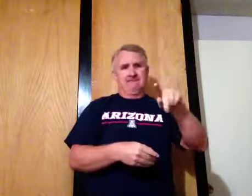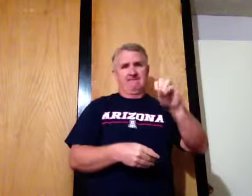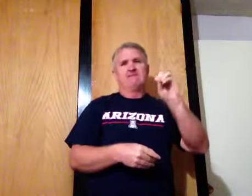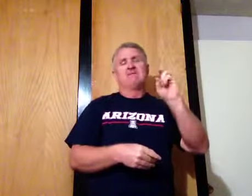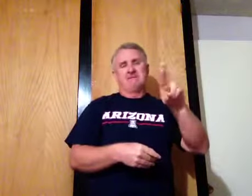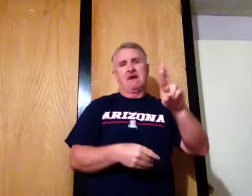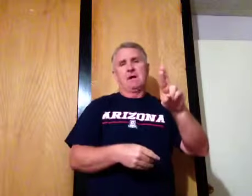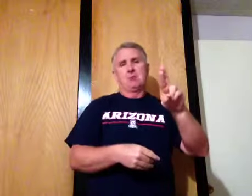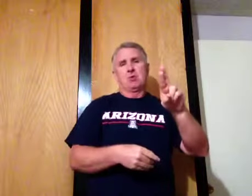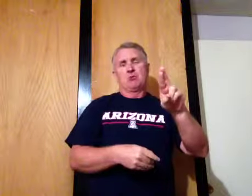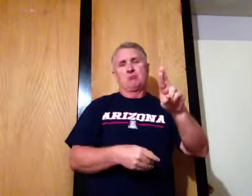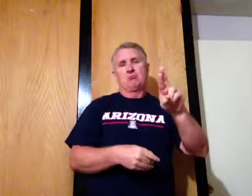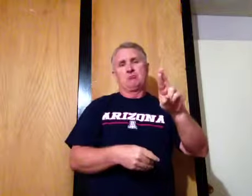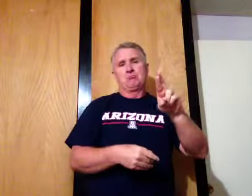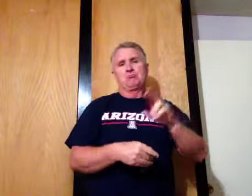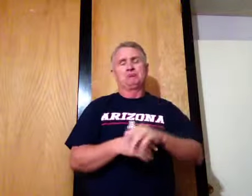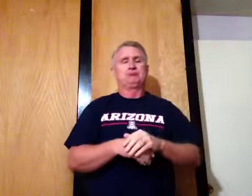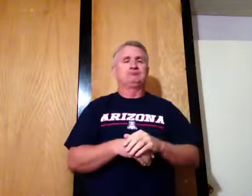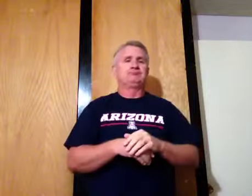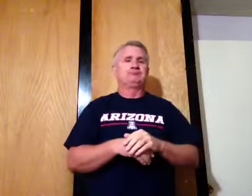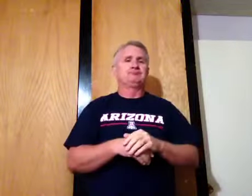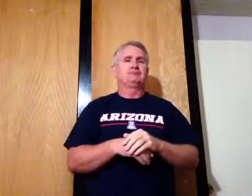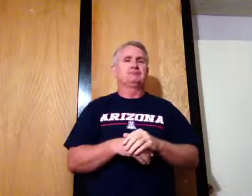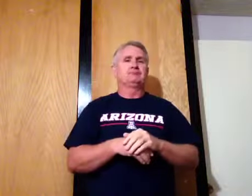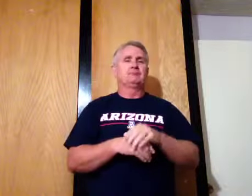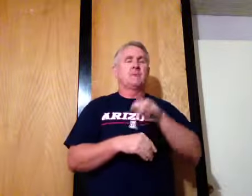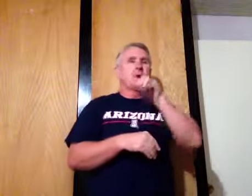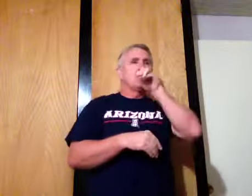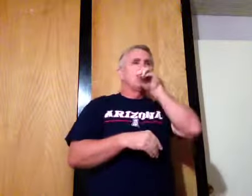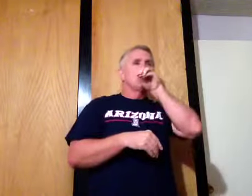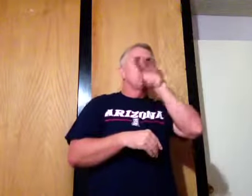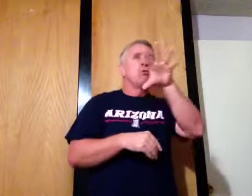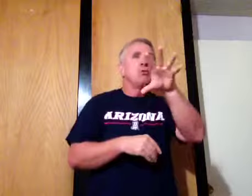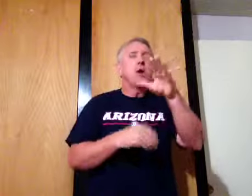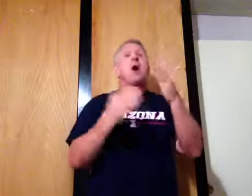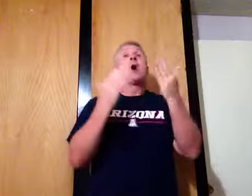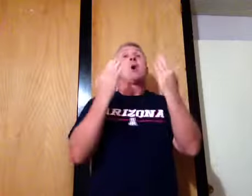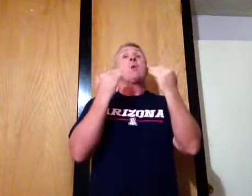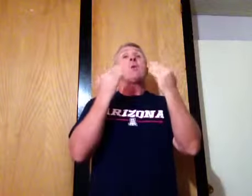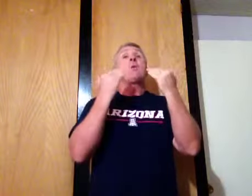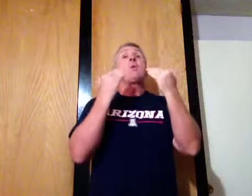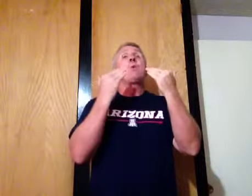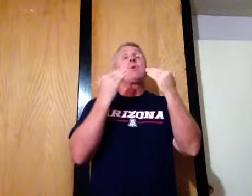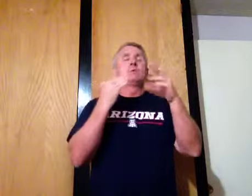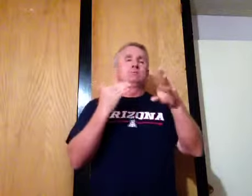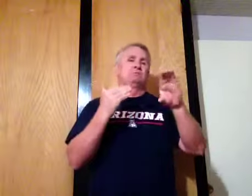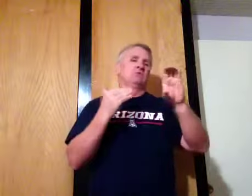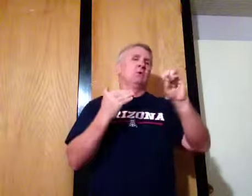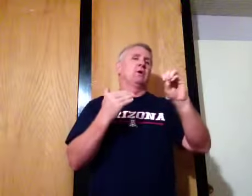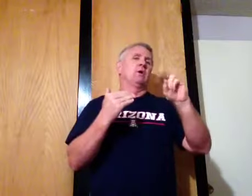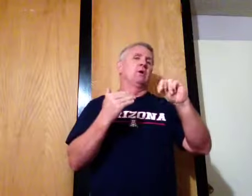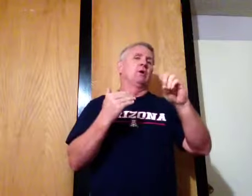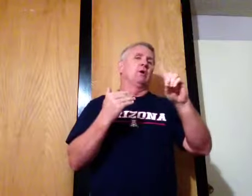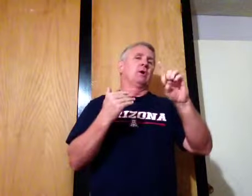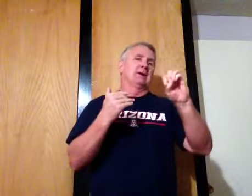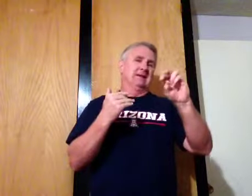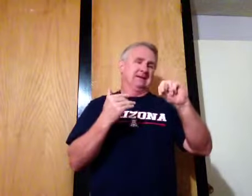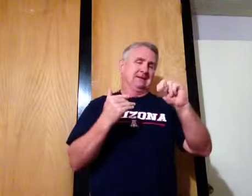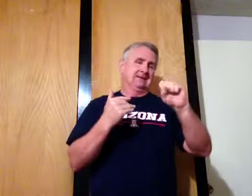hits the window, it cools and collects, and that's condensation. Another one. Rod? Like